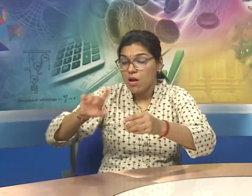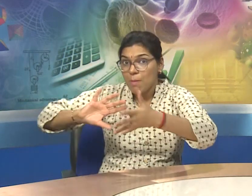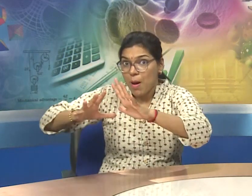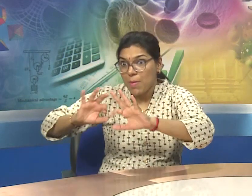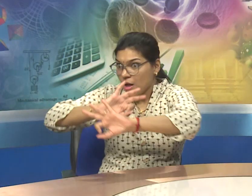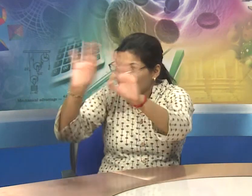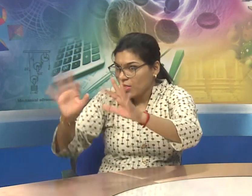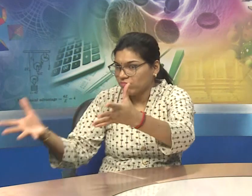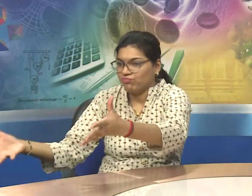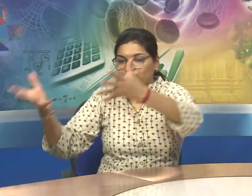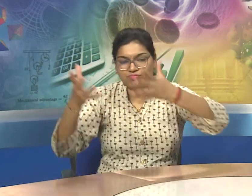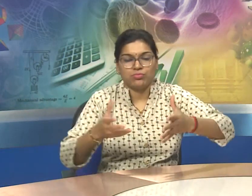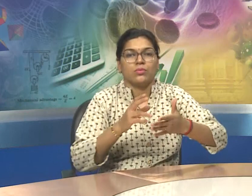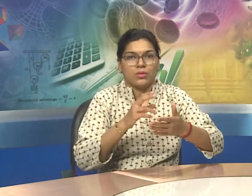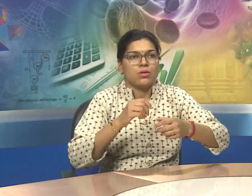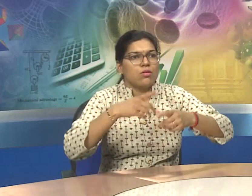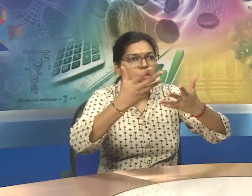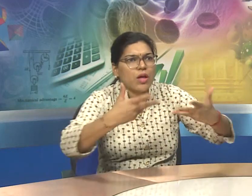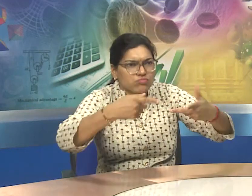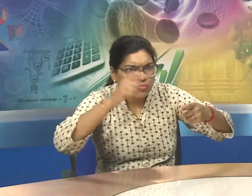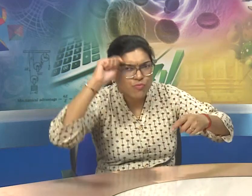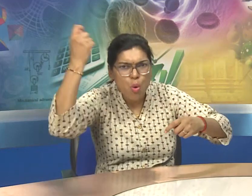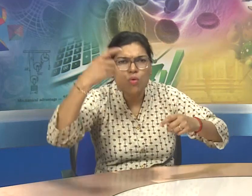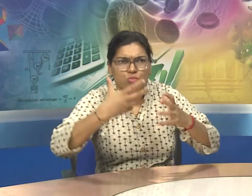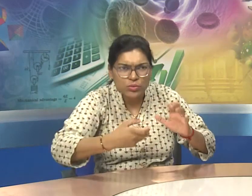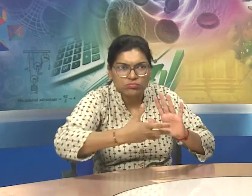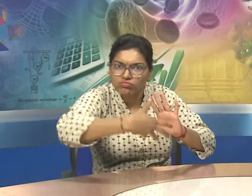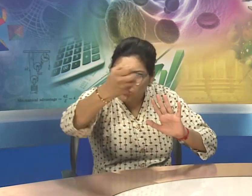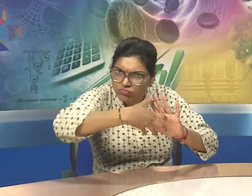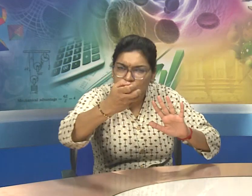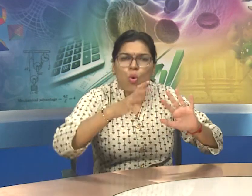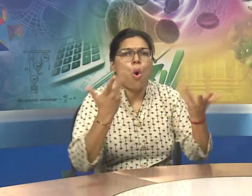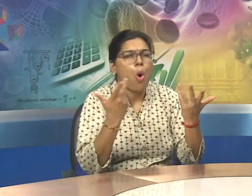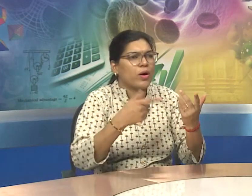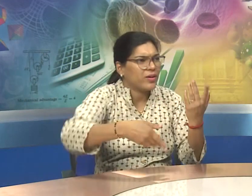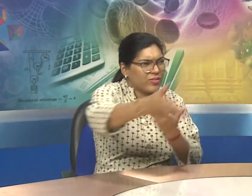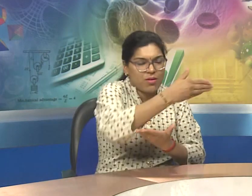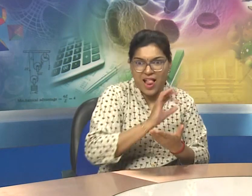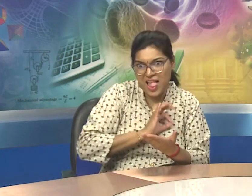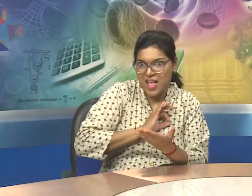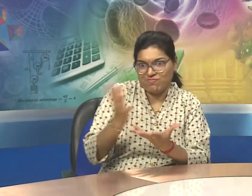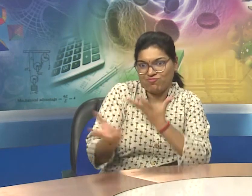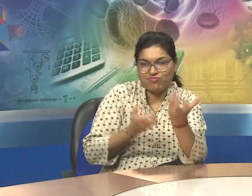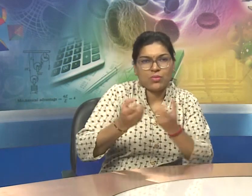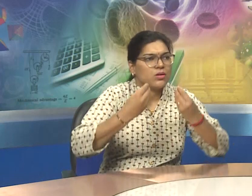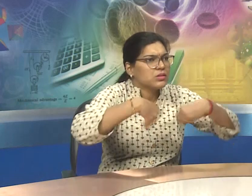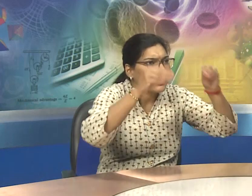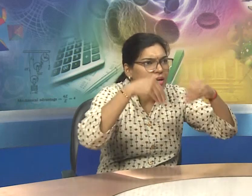and melas in the big cities to provide market for the